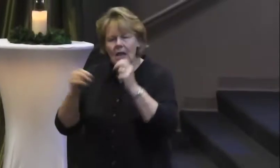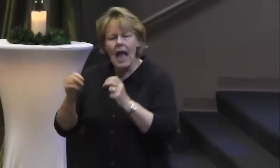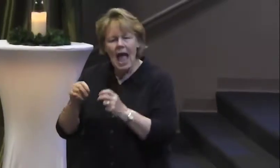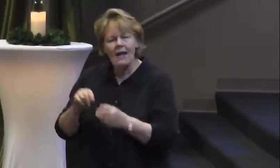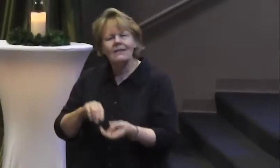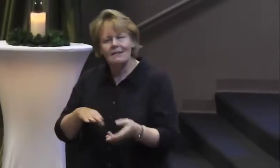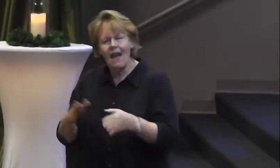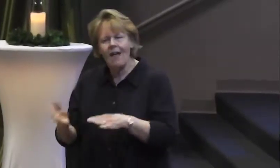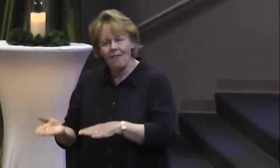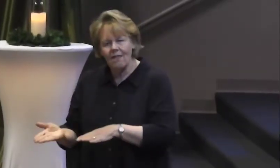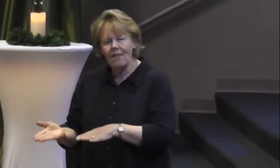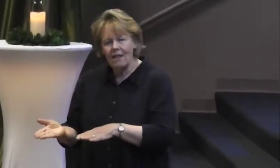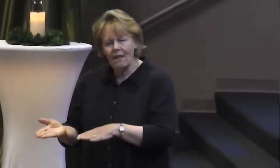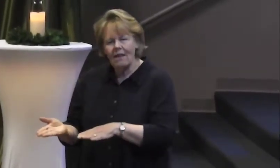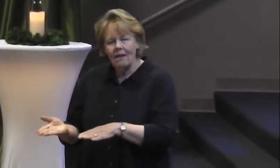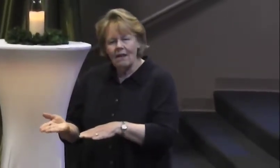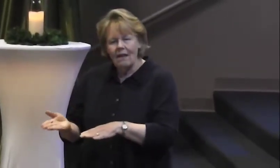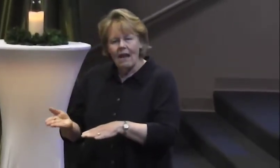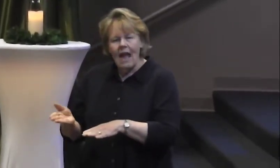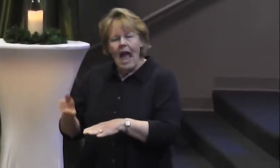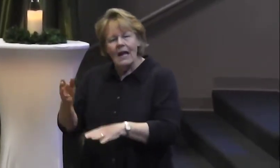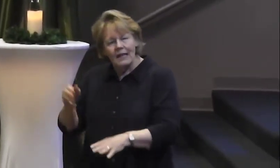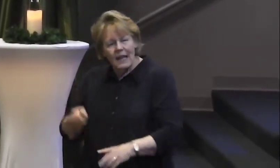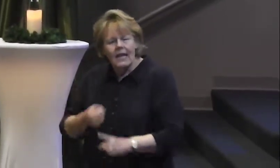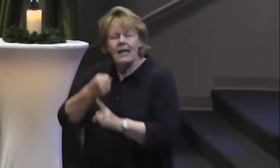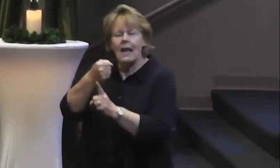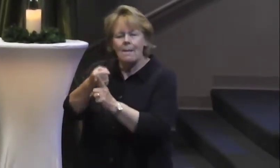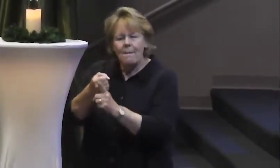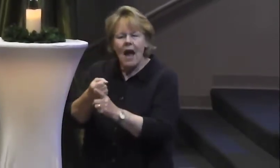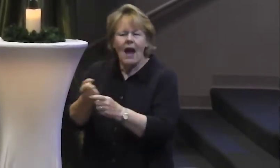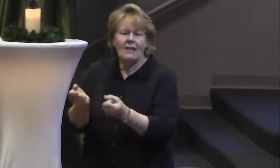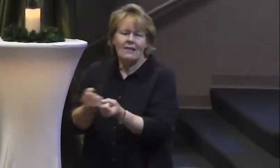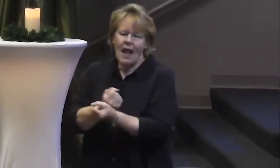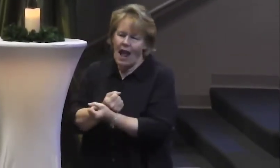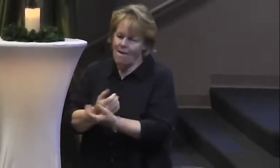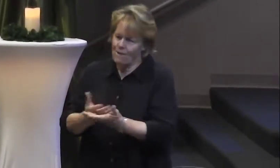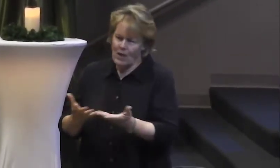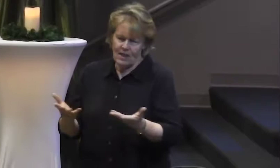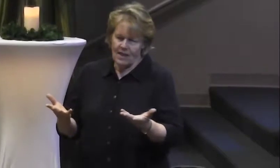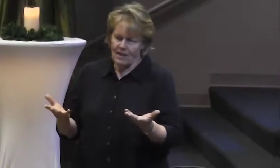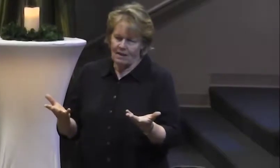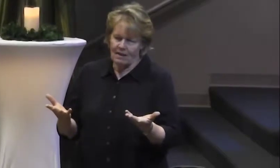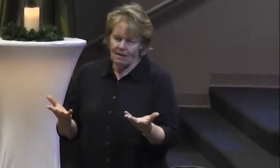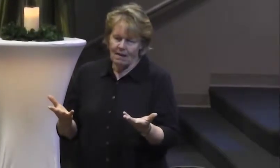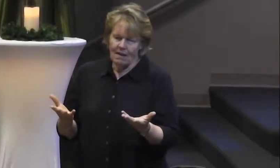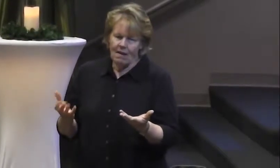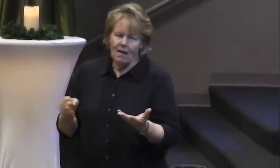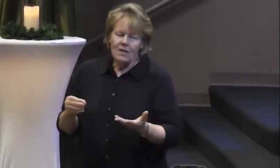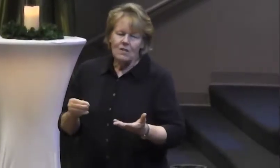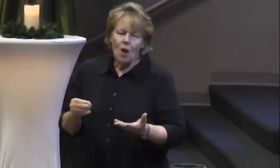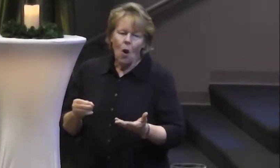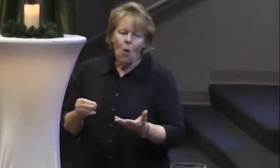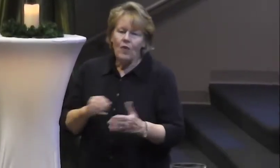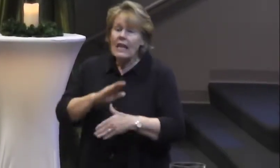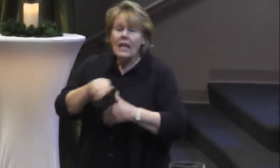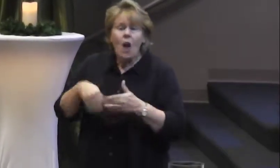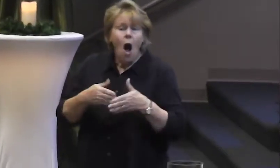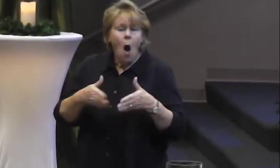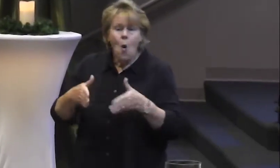And it affects everything. So in all kinds of ways, we find it hard to